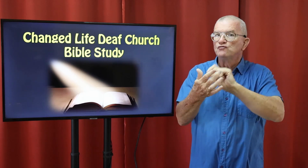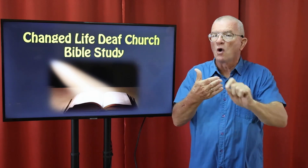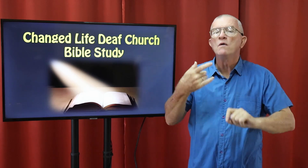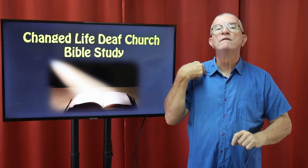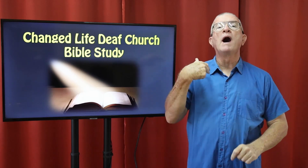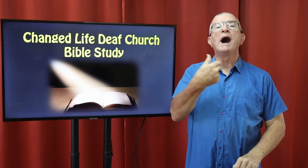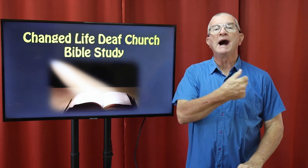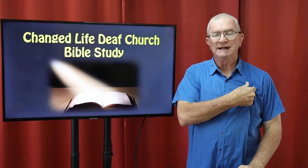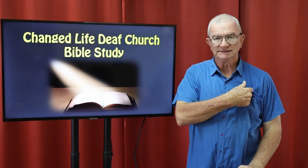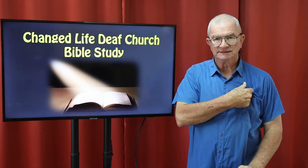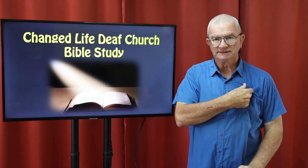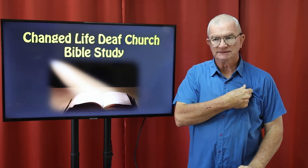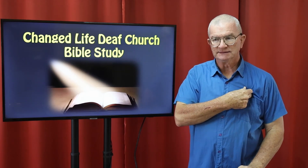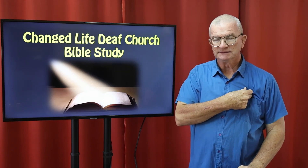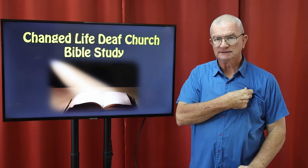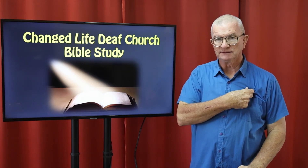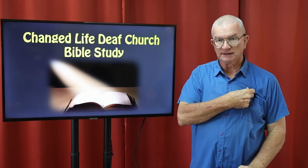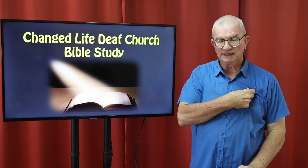also he wrote it for us.